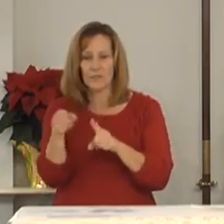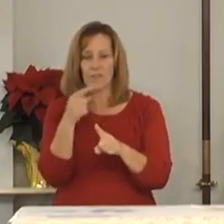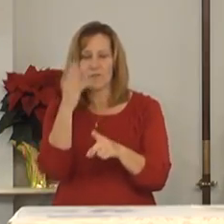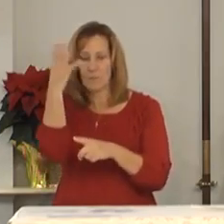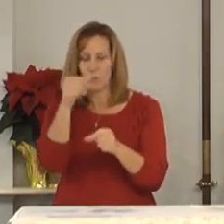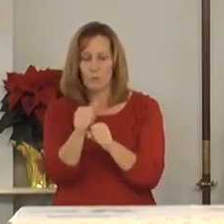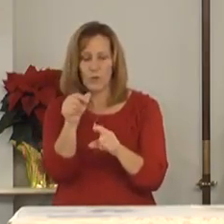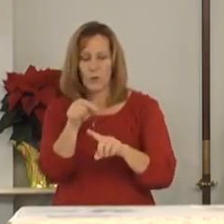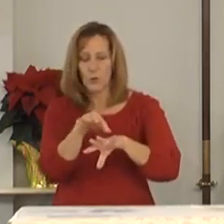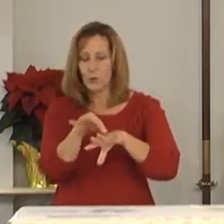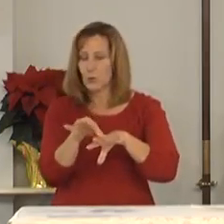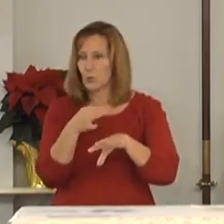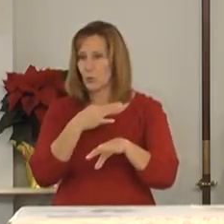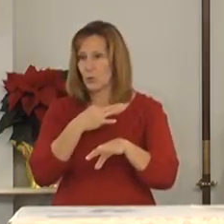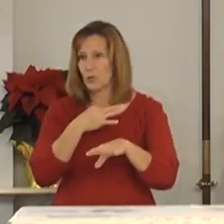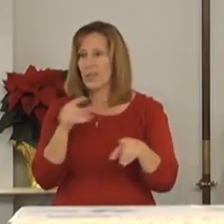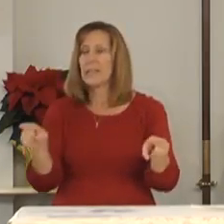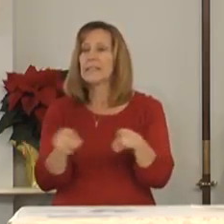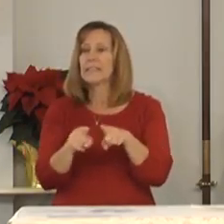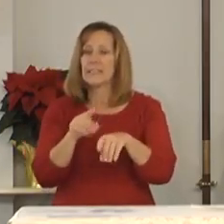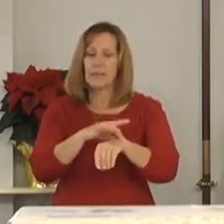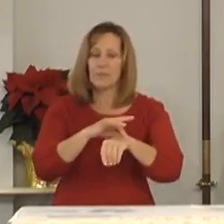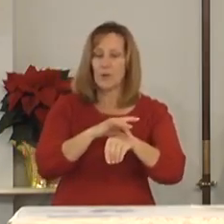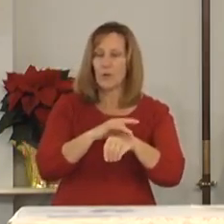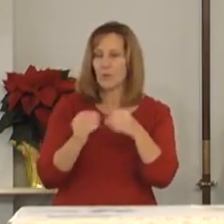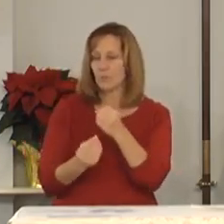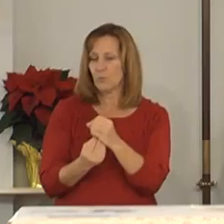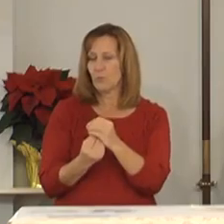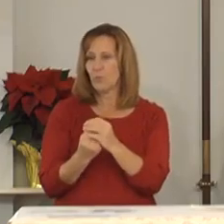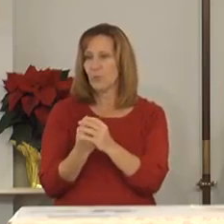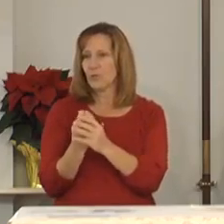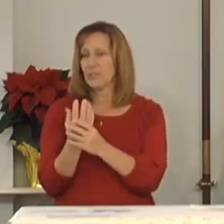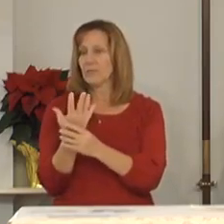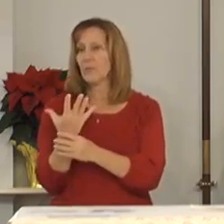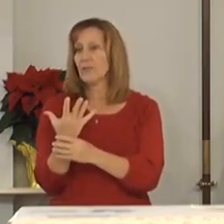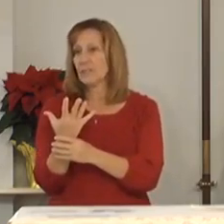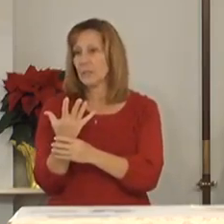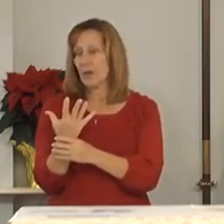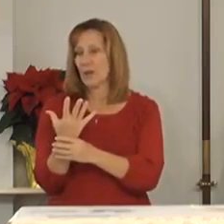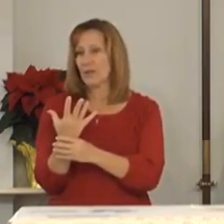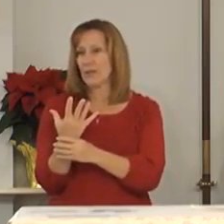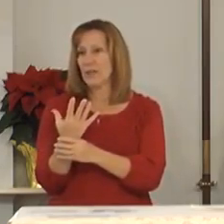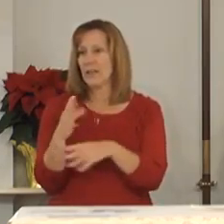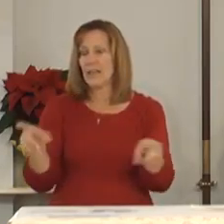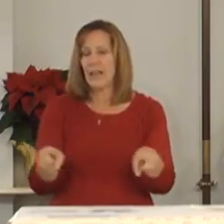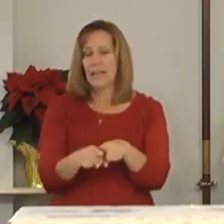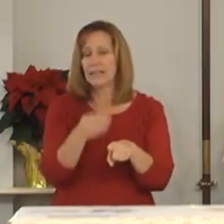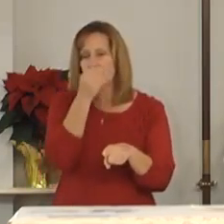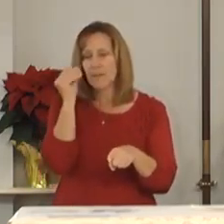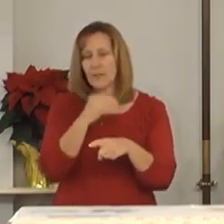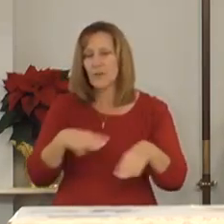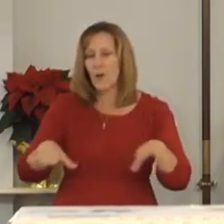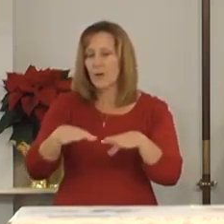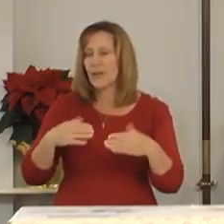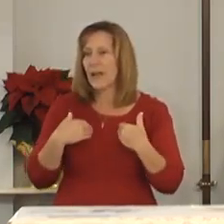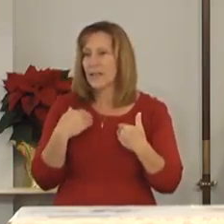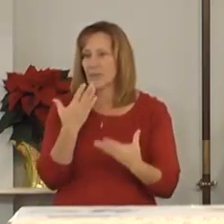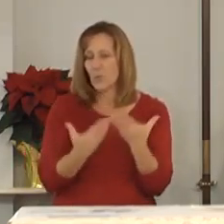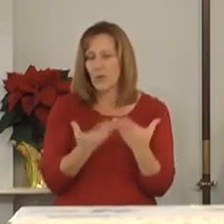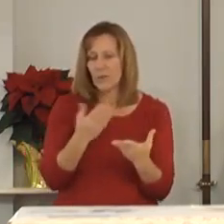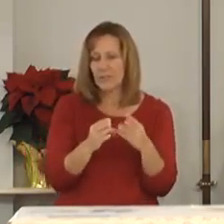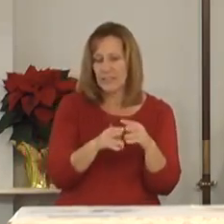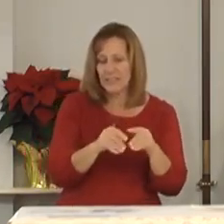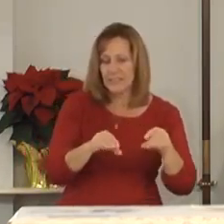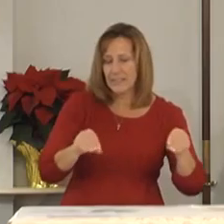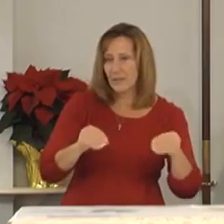jewels, so as the earth brings forth its sprouts, and as a garden causes what is sown in